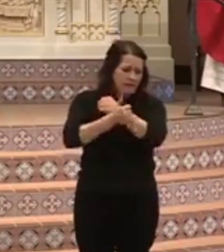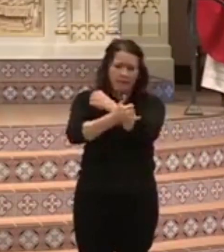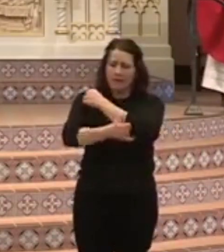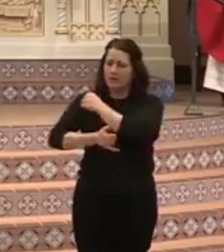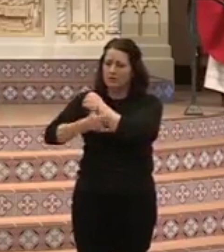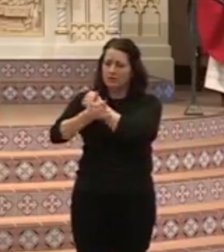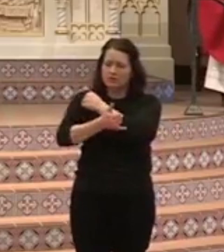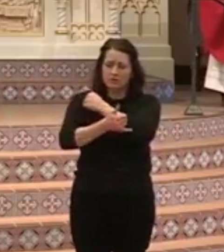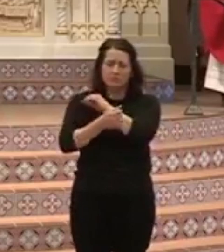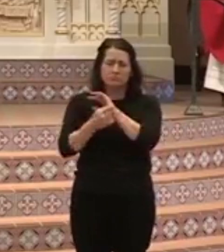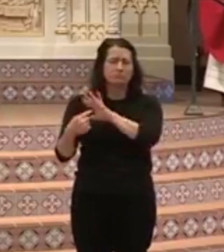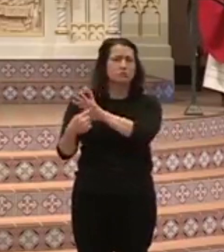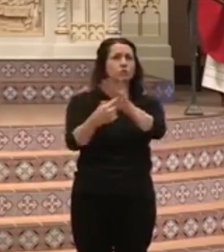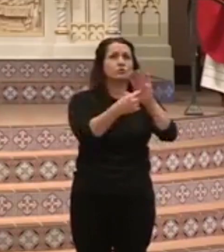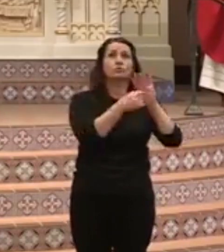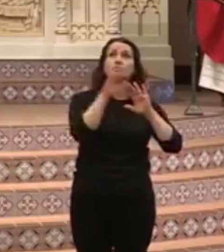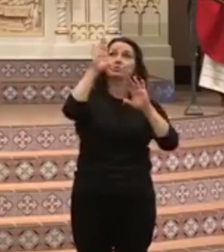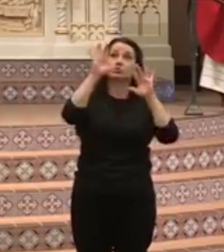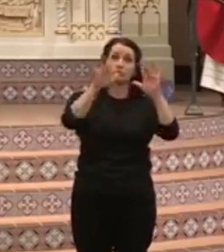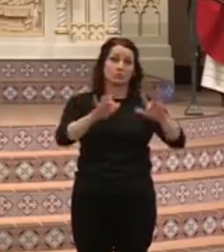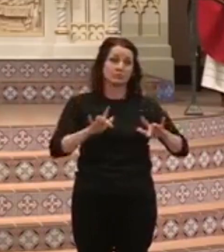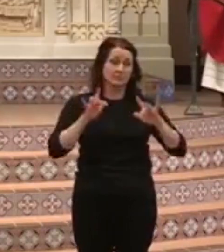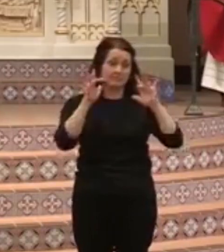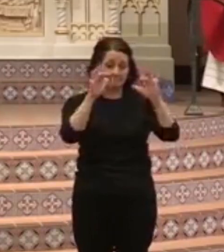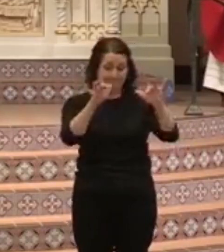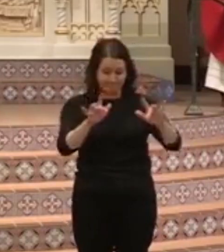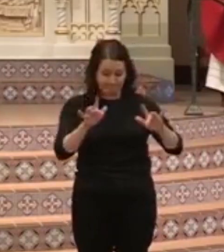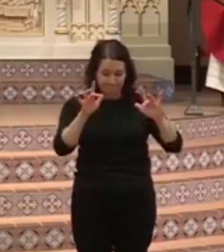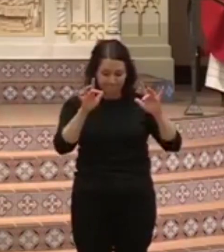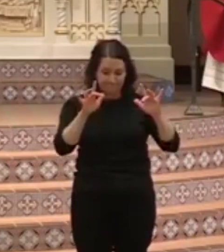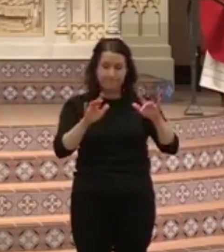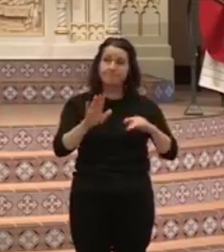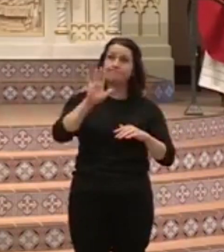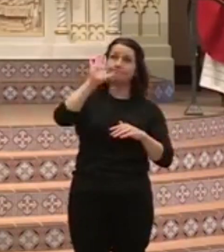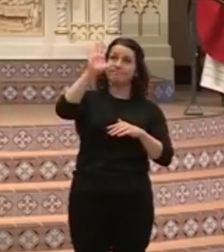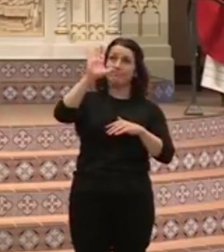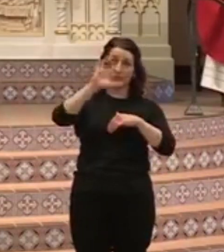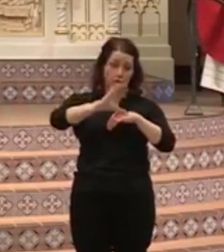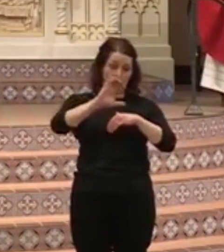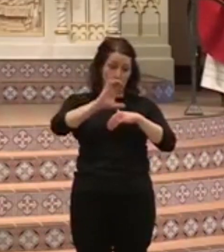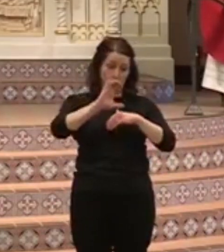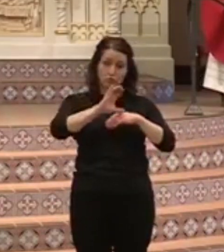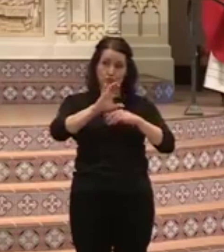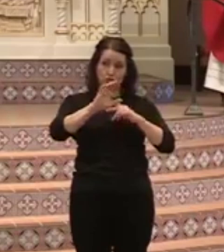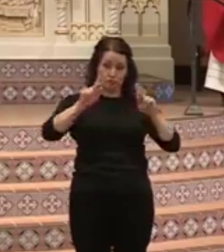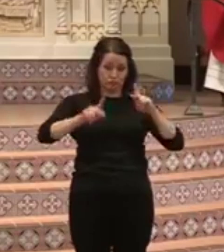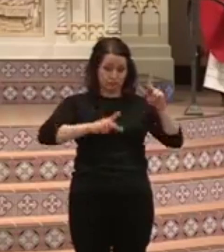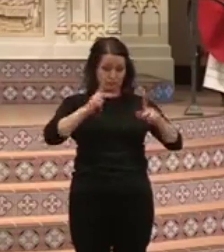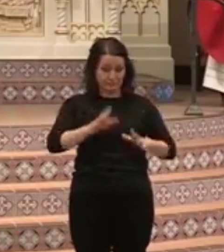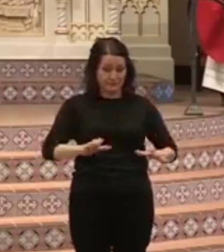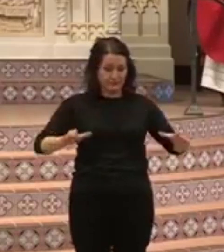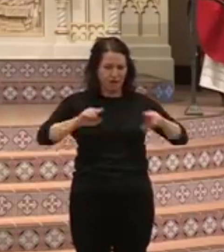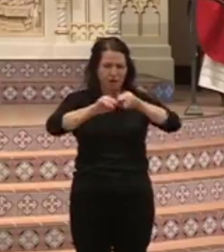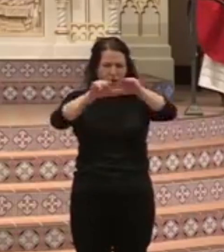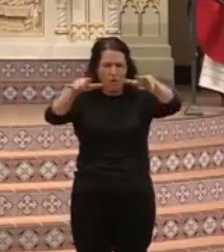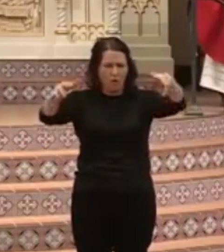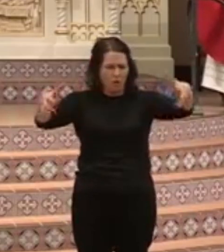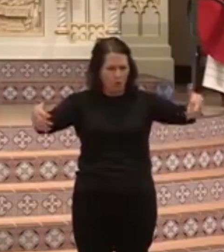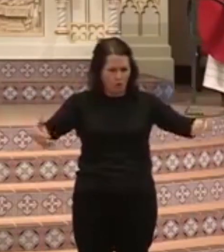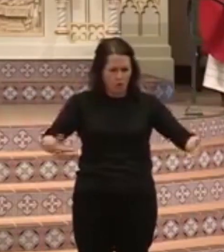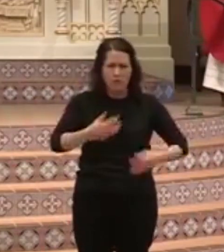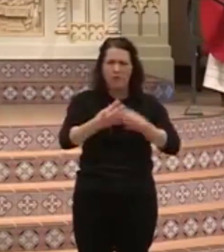over the works of your mercy, that your church, spread throughout the world,